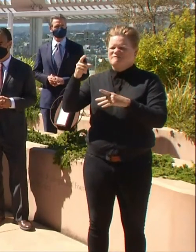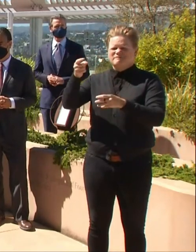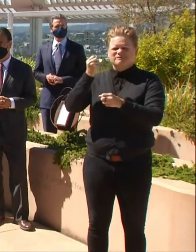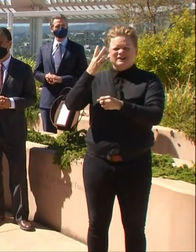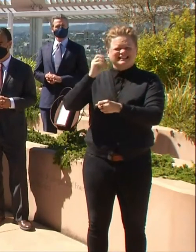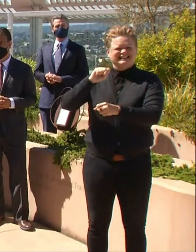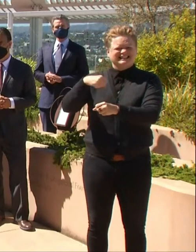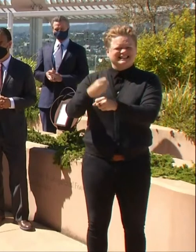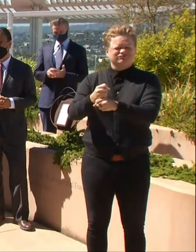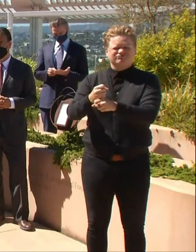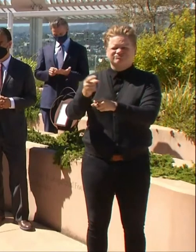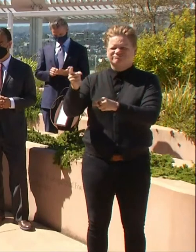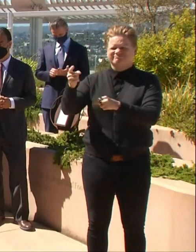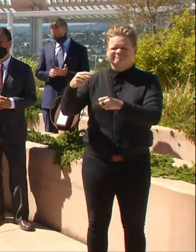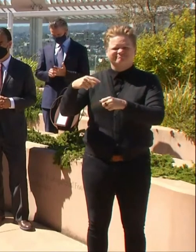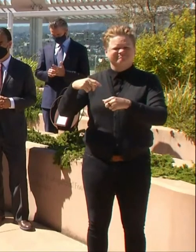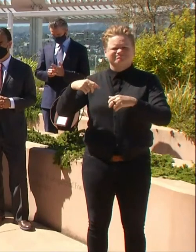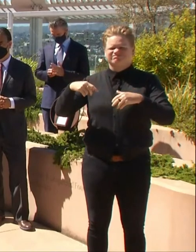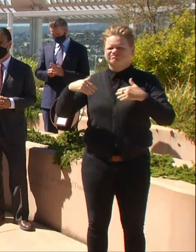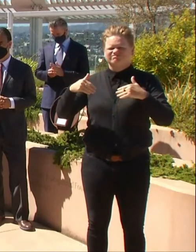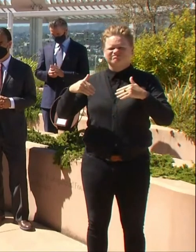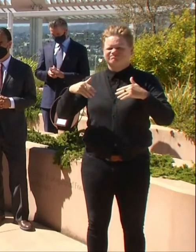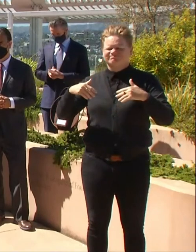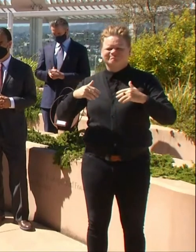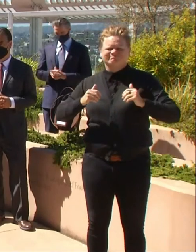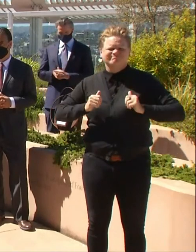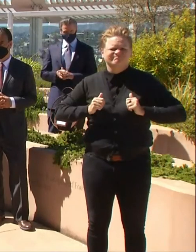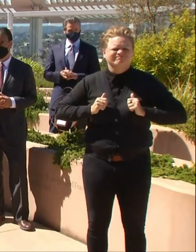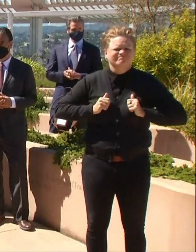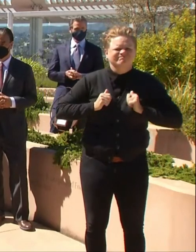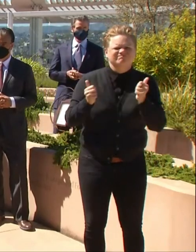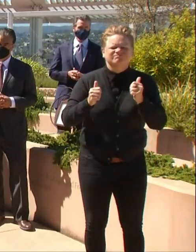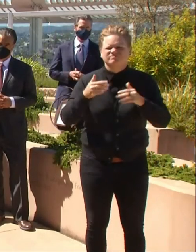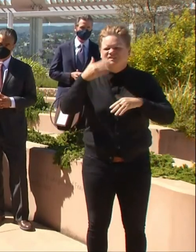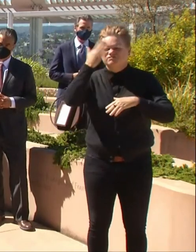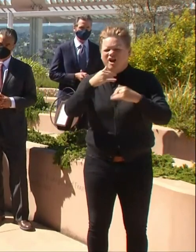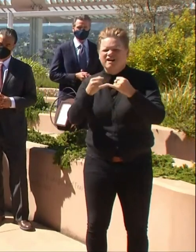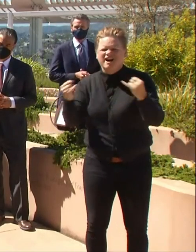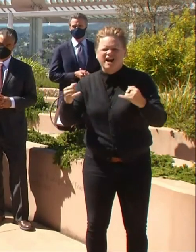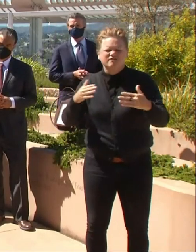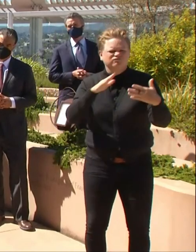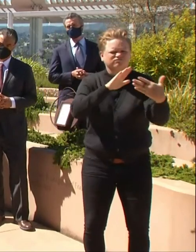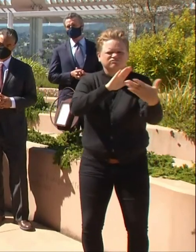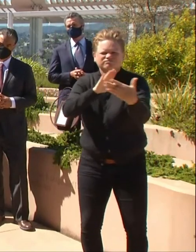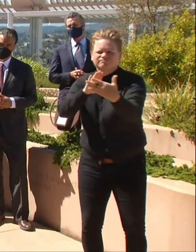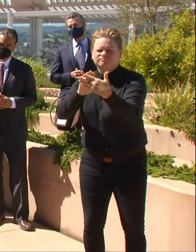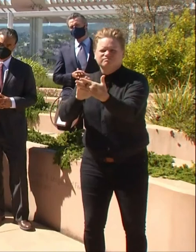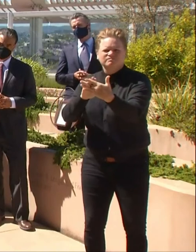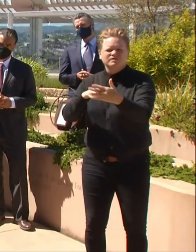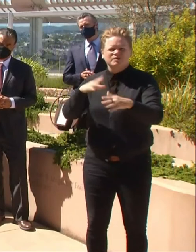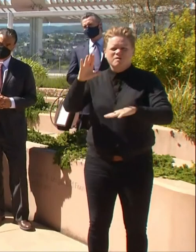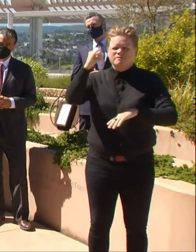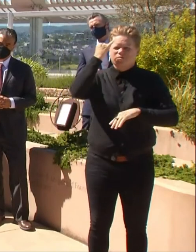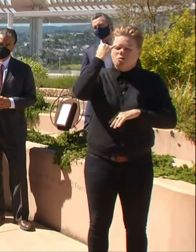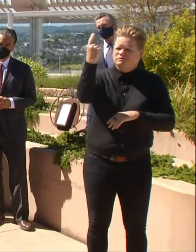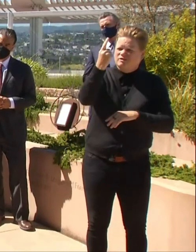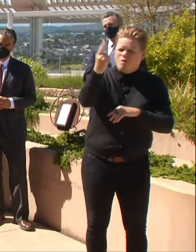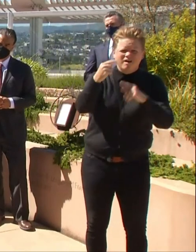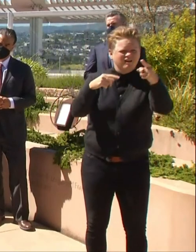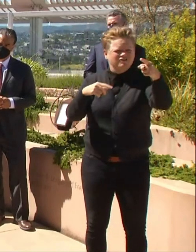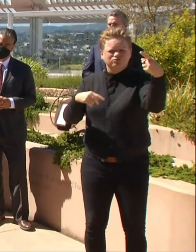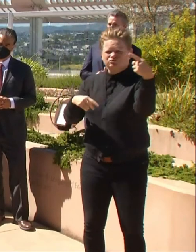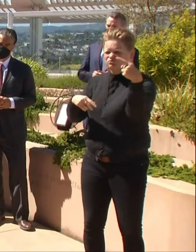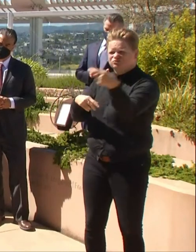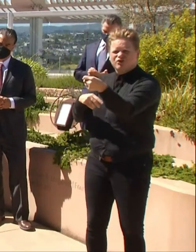For years, he has been on the front line when someone is shot in this city, and they come to San